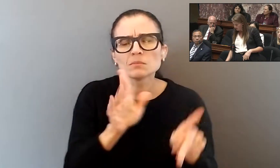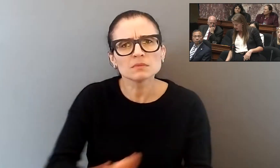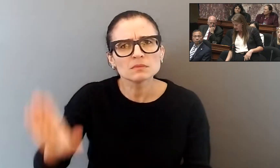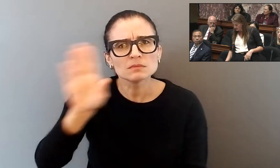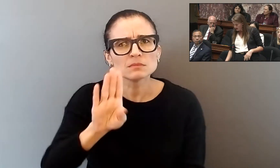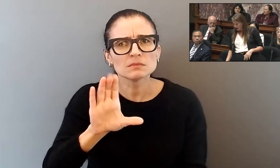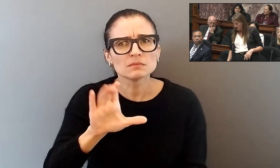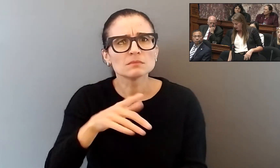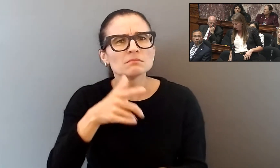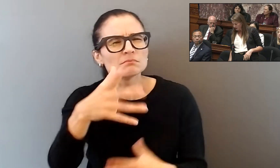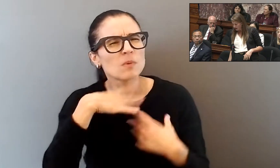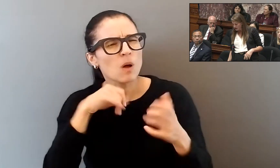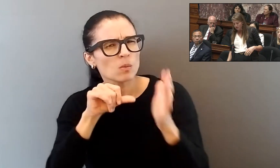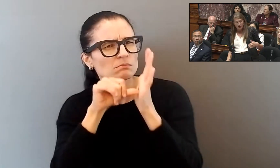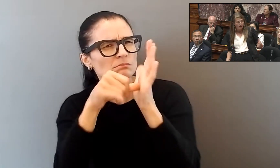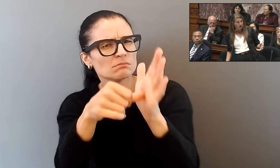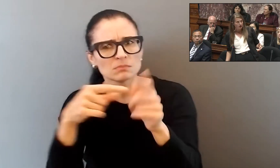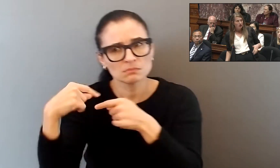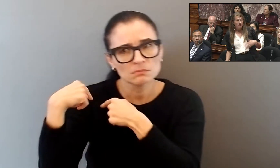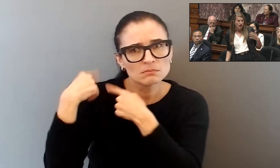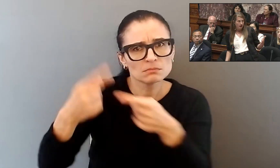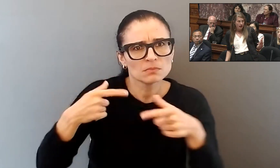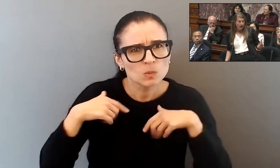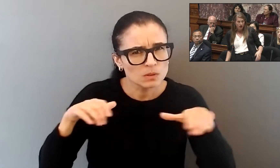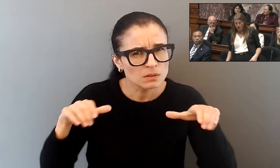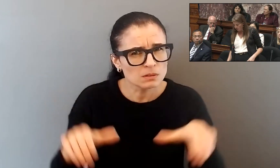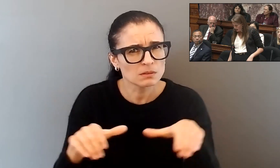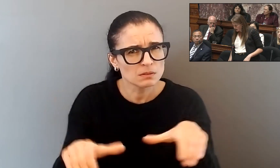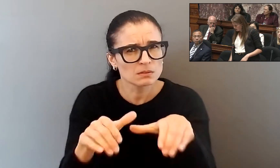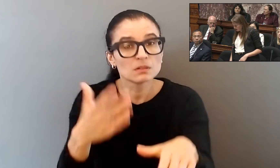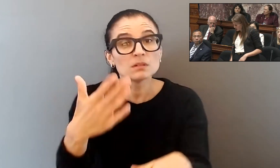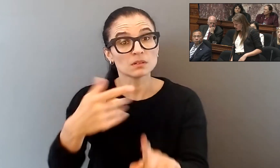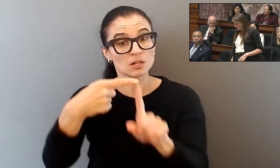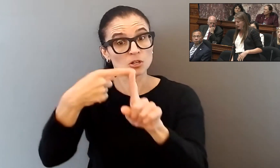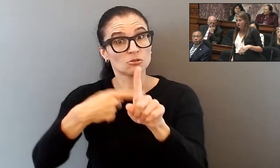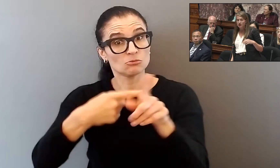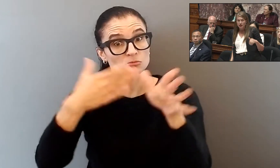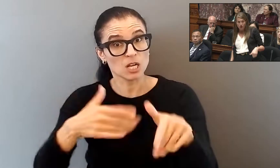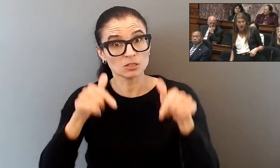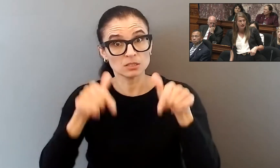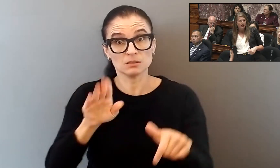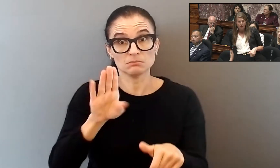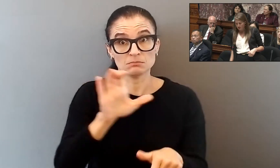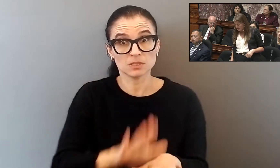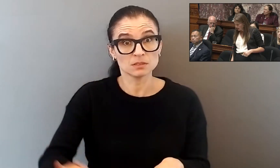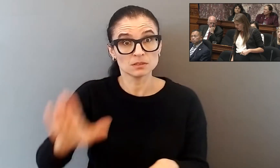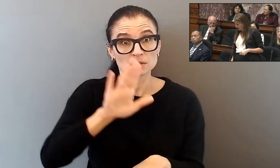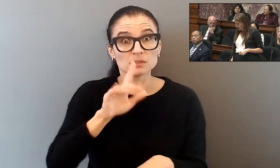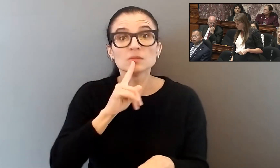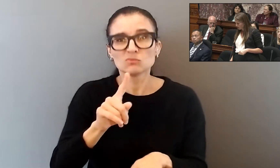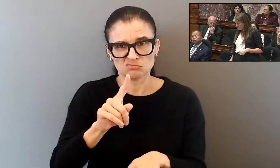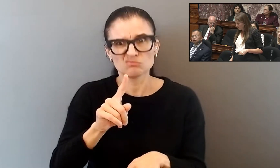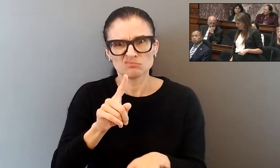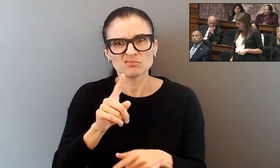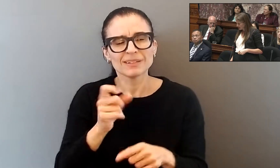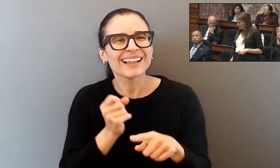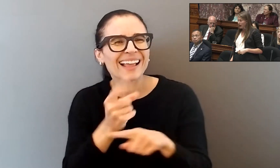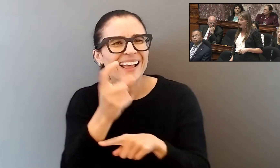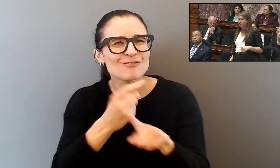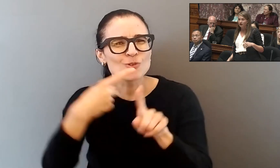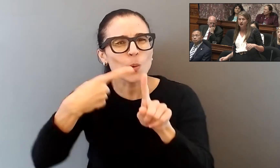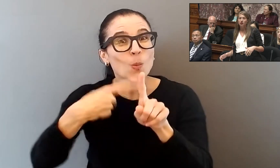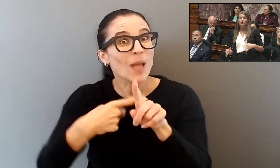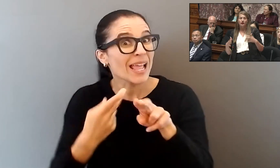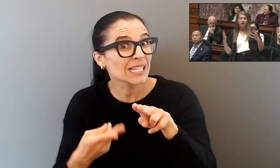this province. In September, the annual rent increase was announced. We as a government have capped rent increases